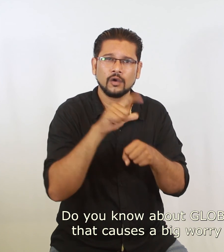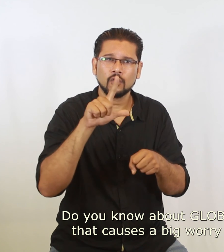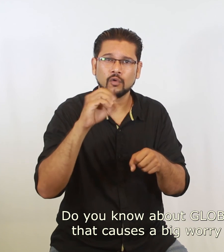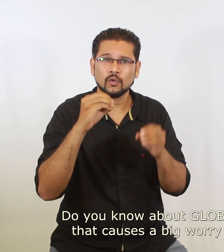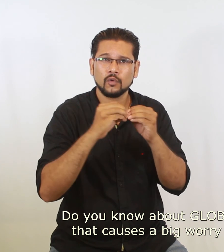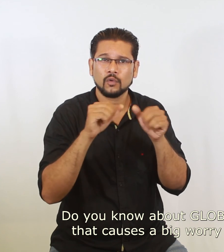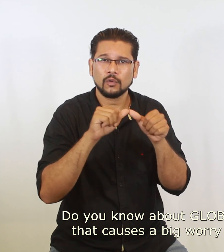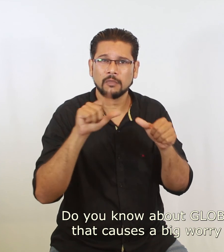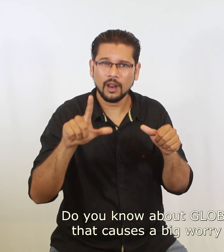us?